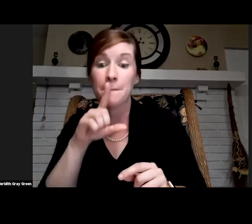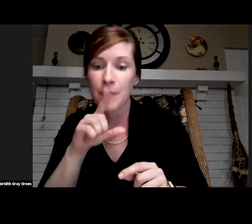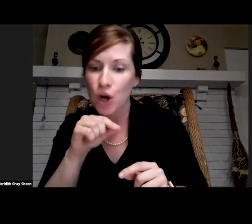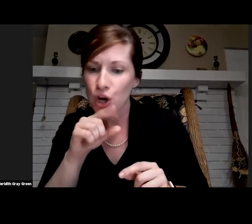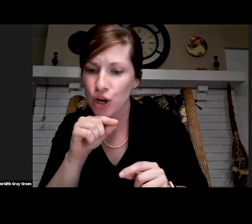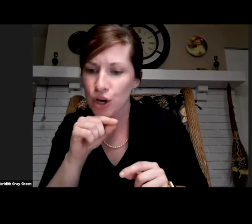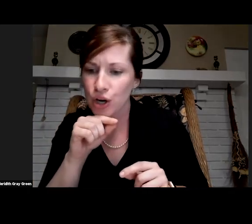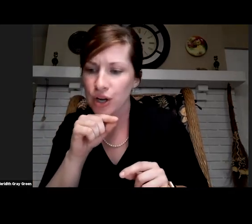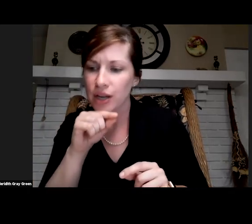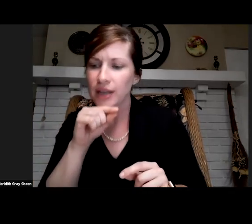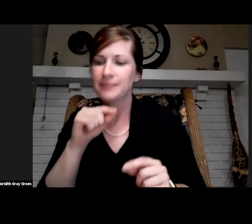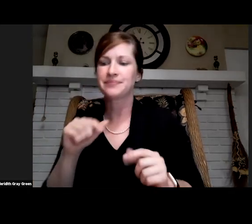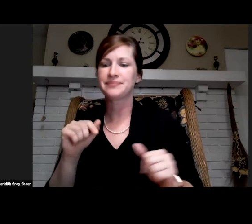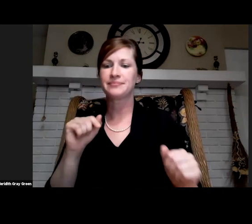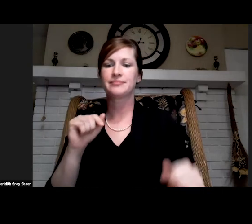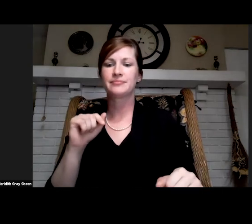And also,